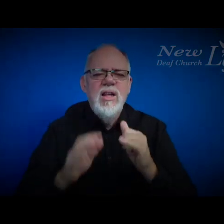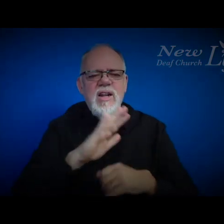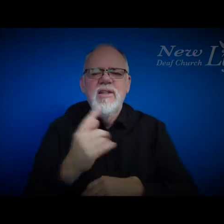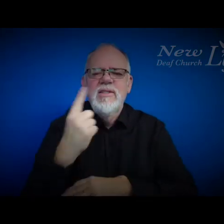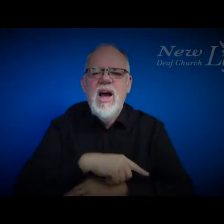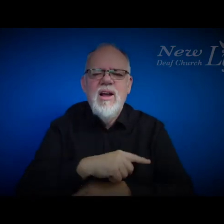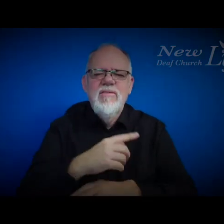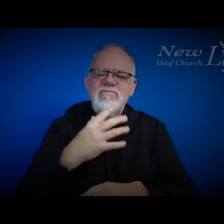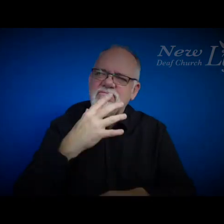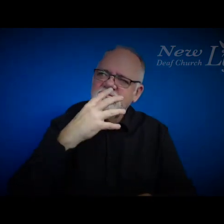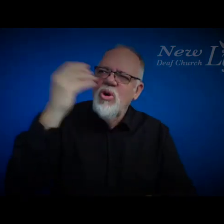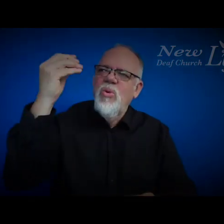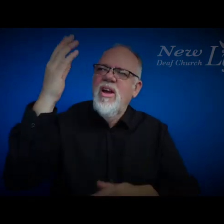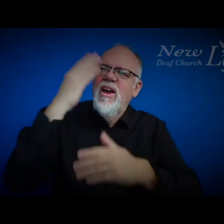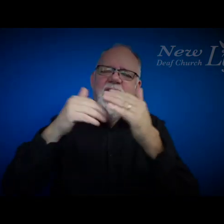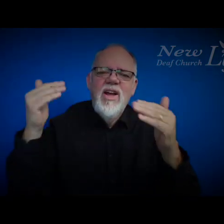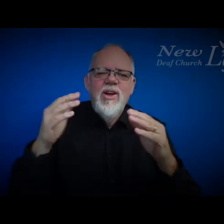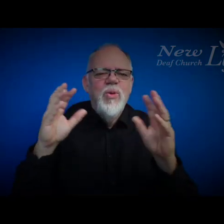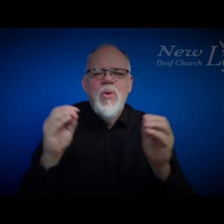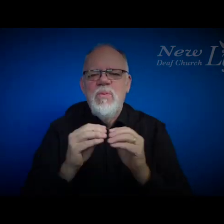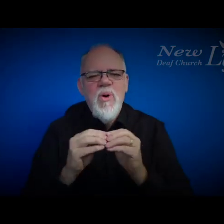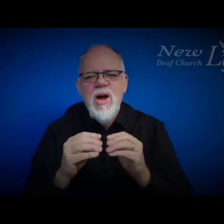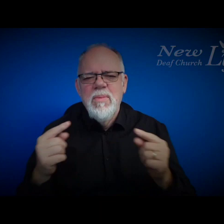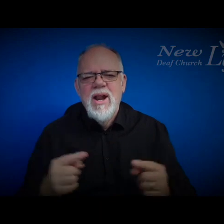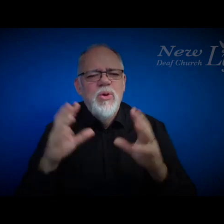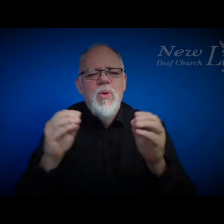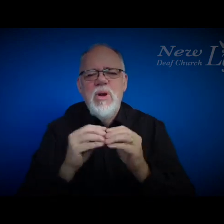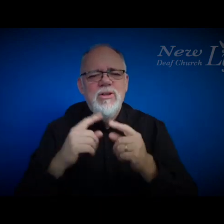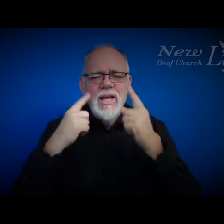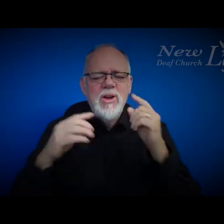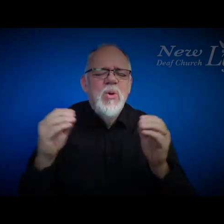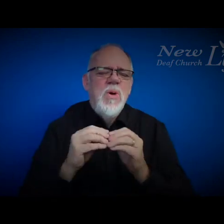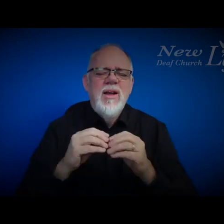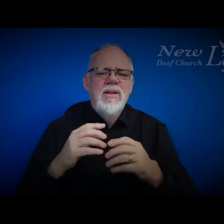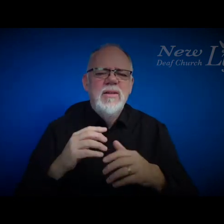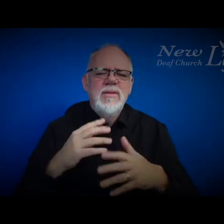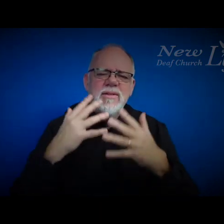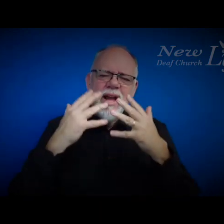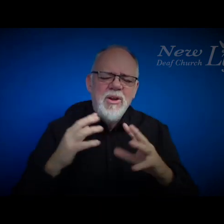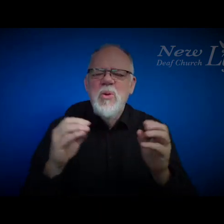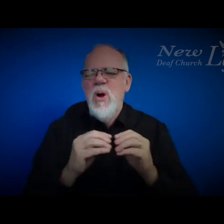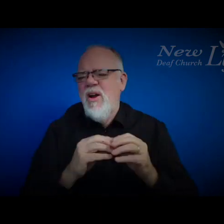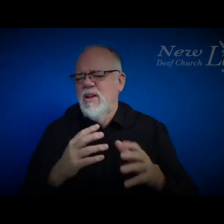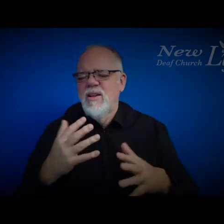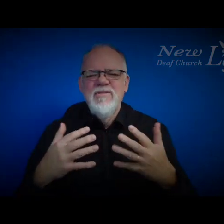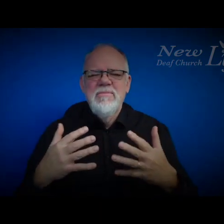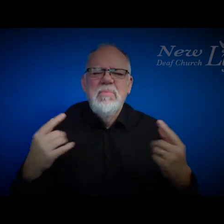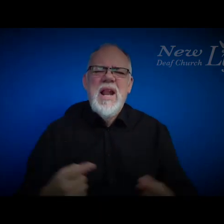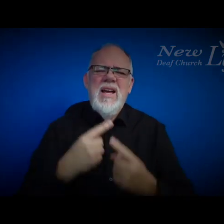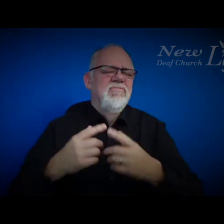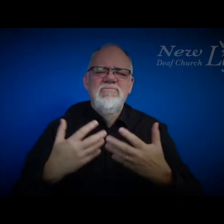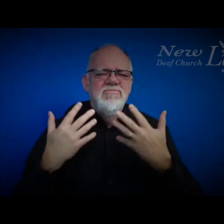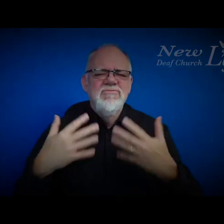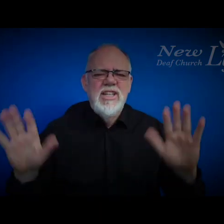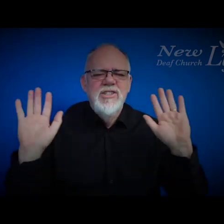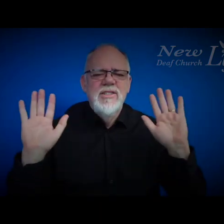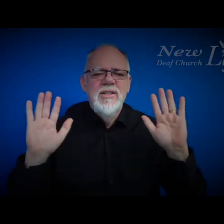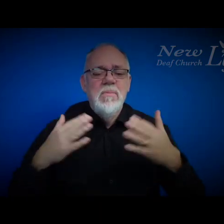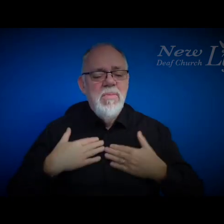I know that everything is temporary, but we hold on and finally that one day go home to heaven. No more pain, no more crying, no more suffering or sadness. The pain